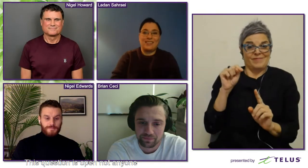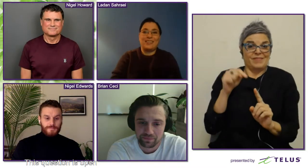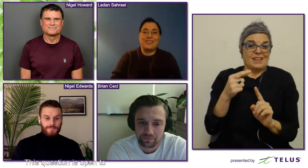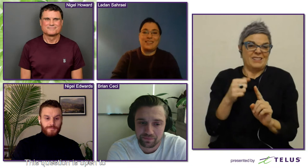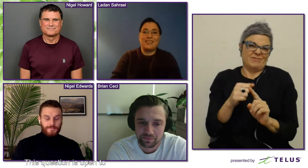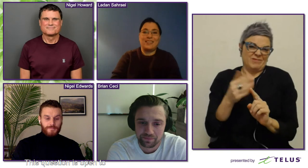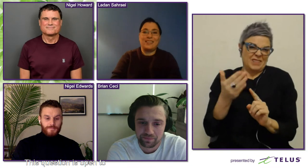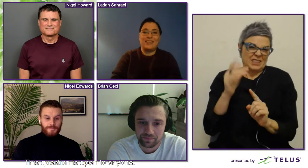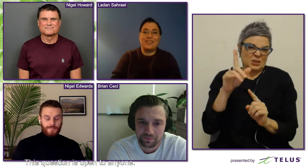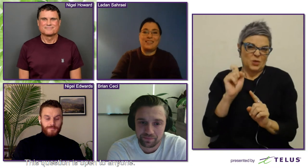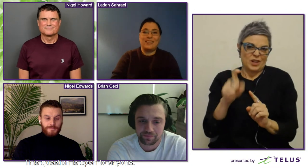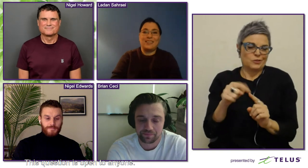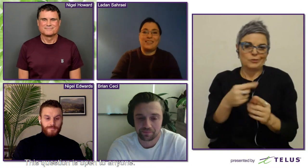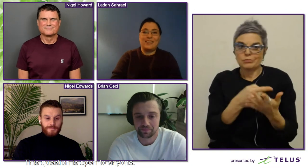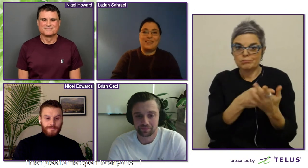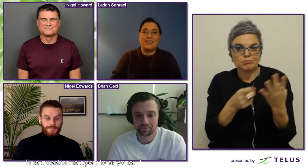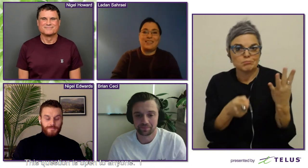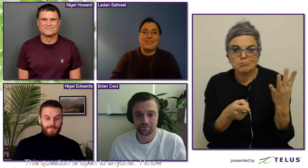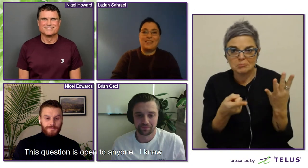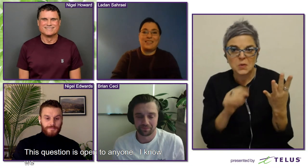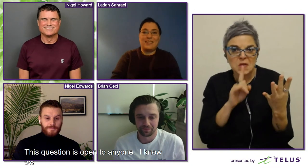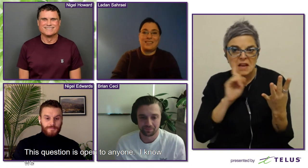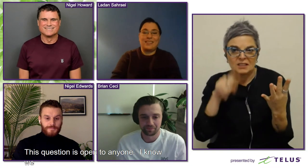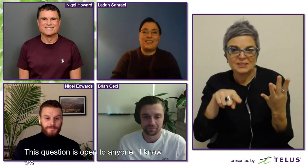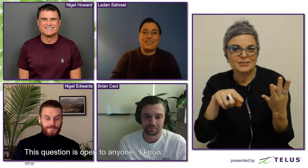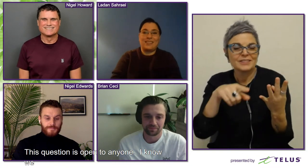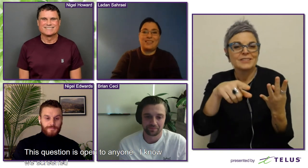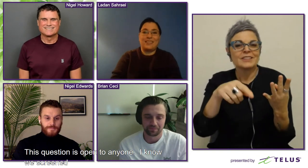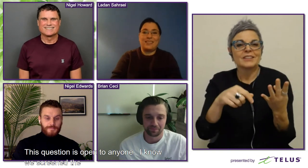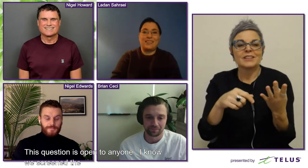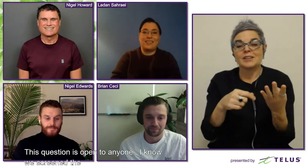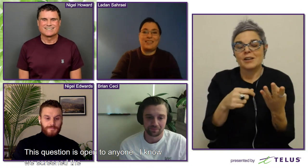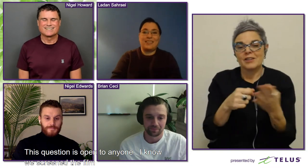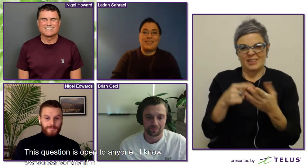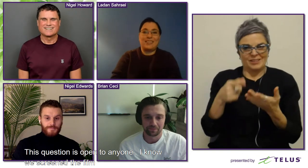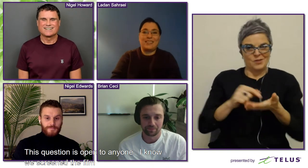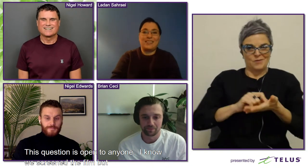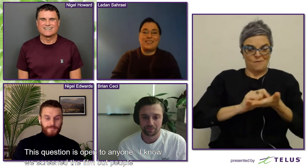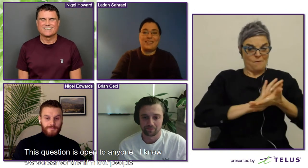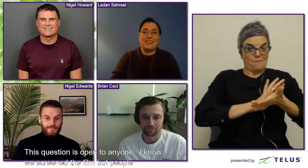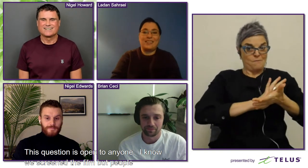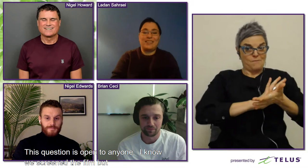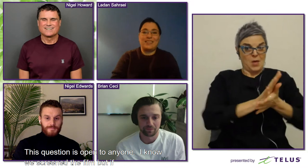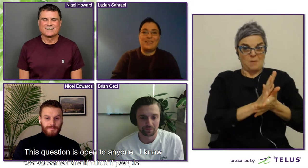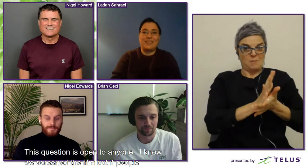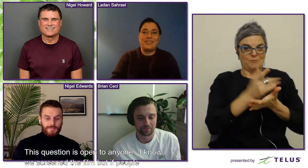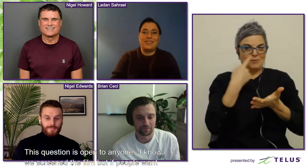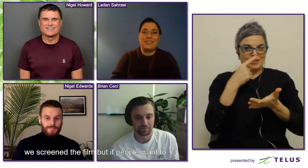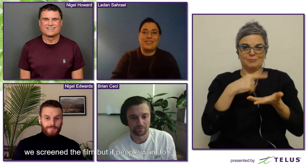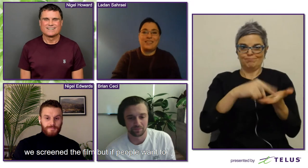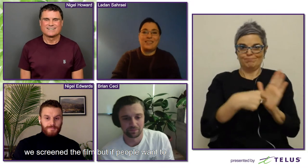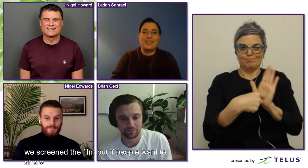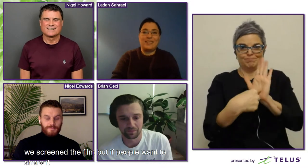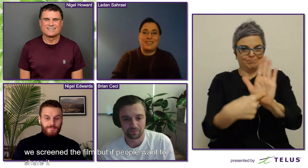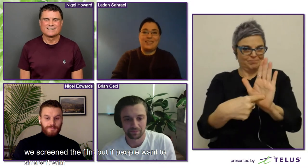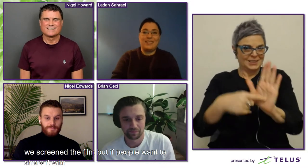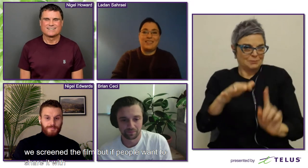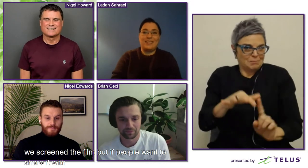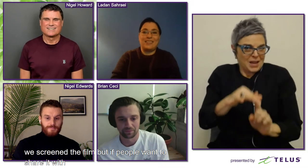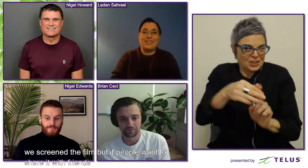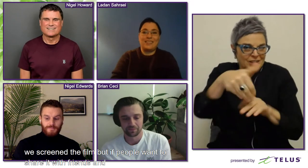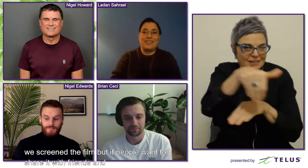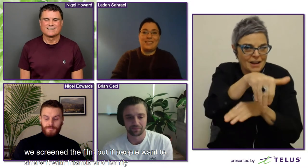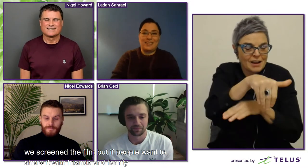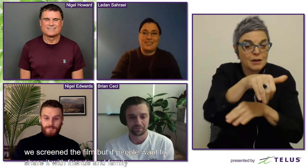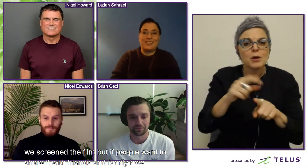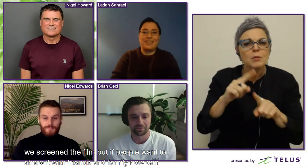film, but for folks, if they want to share it with their friends and family at home or at another time, how can they watch this